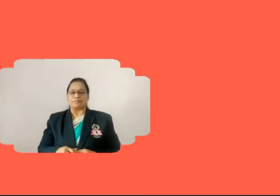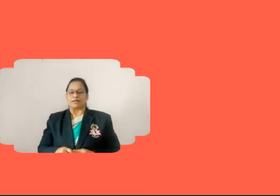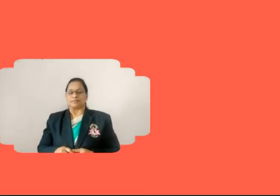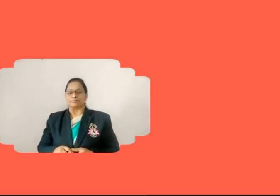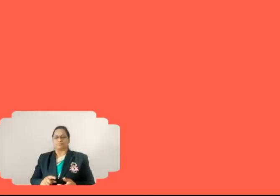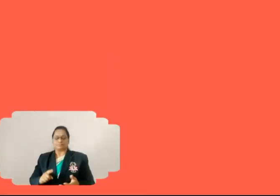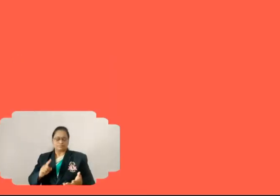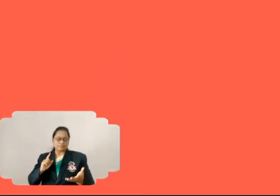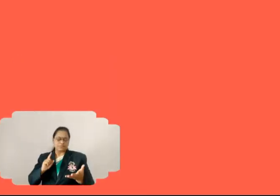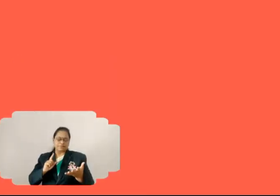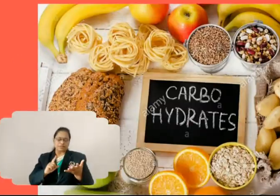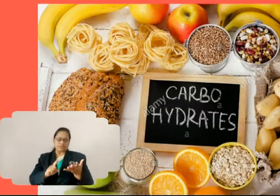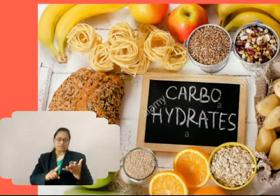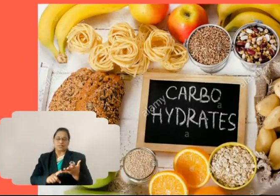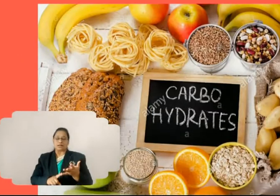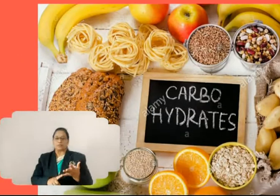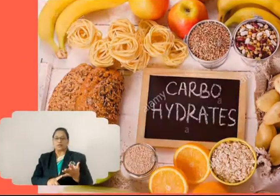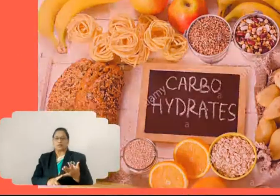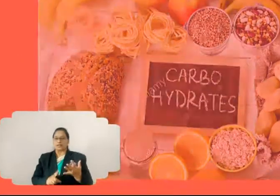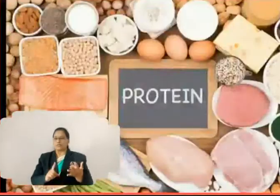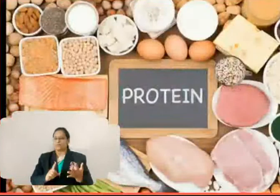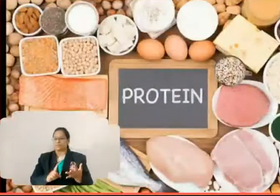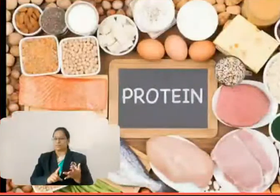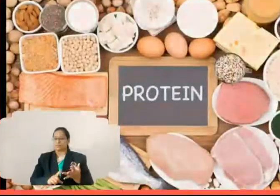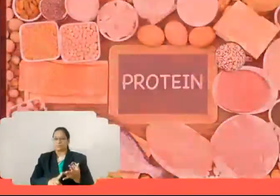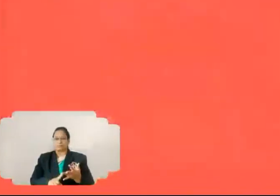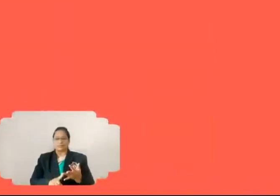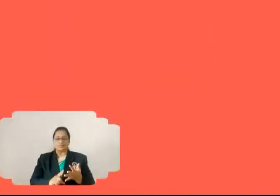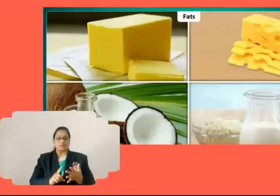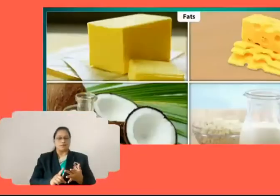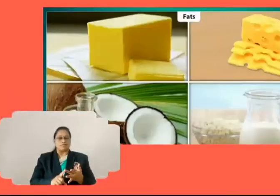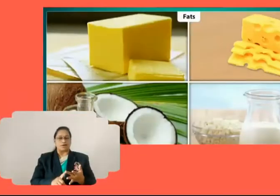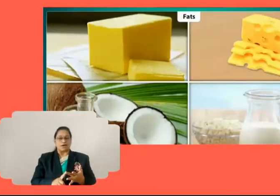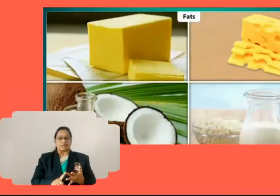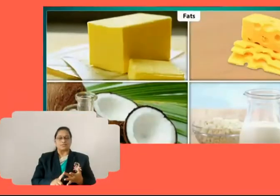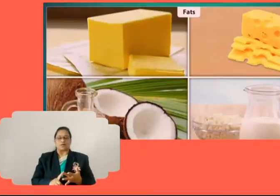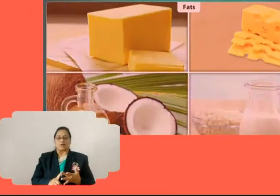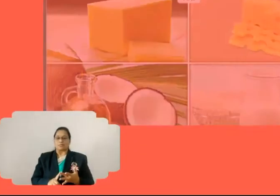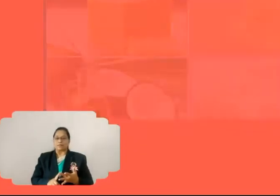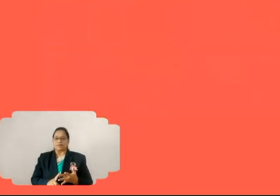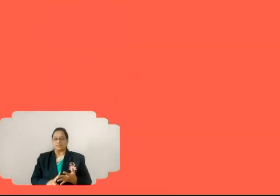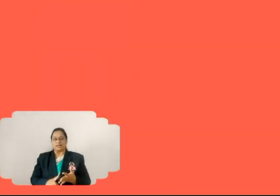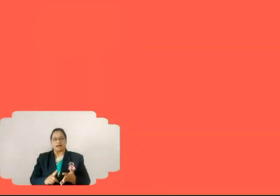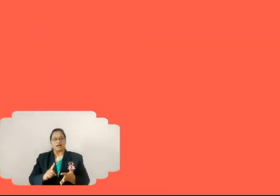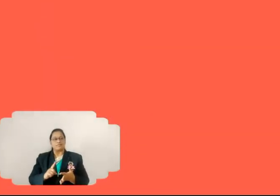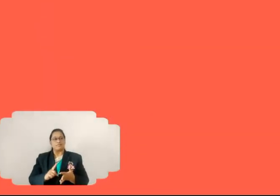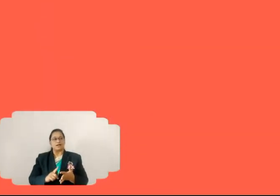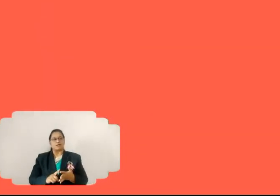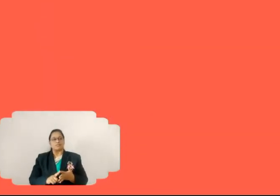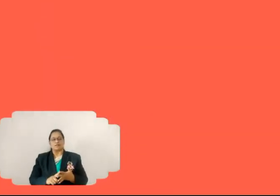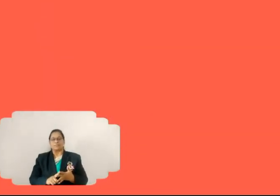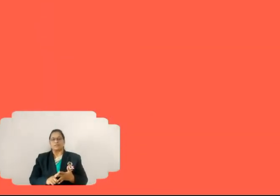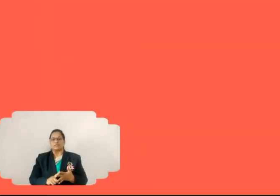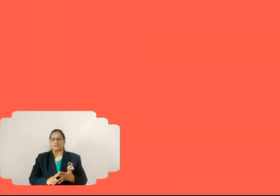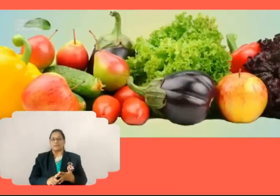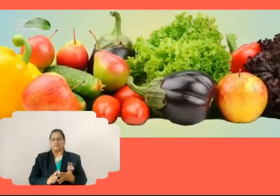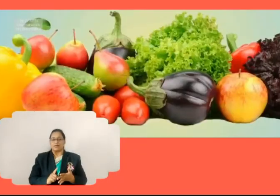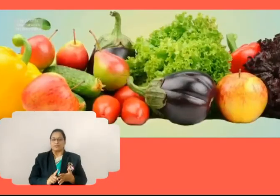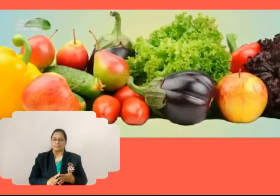mind. We eat carbohydrates, we eat proteins, fats or lipids, and we have some intake of vitamins